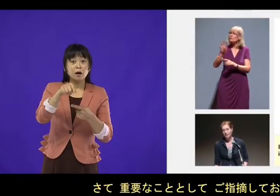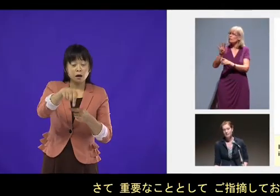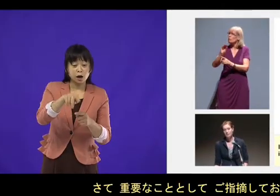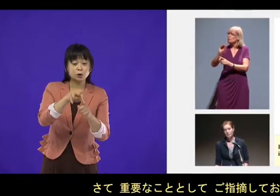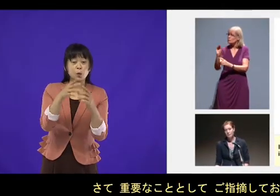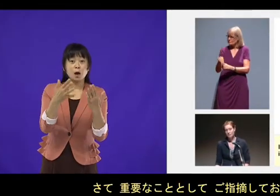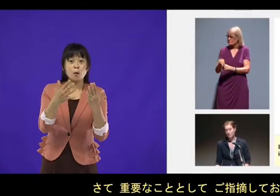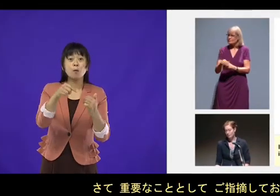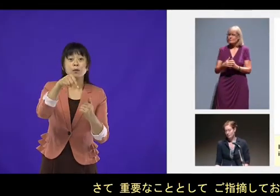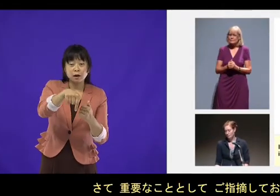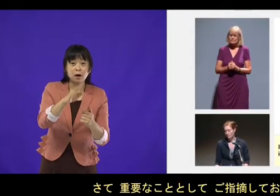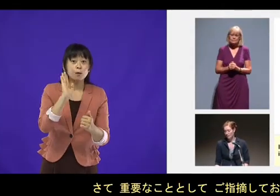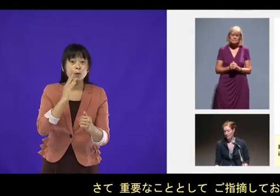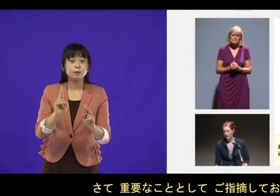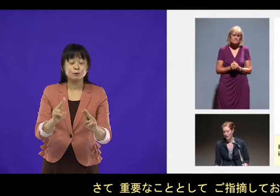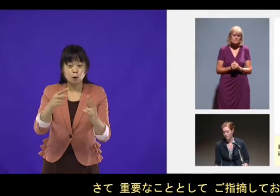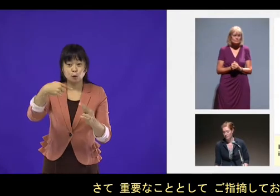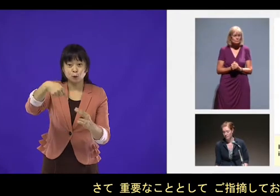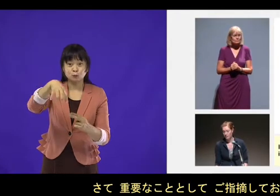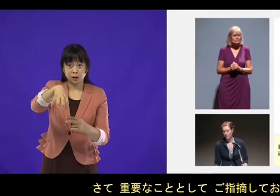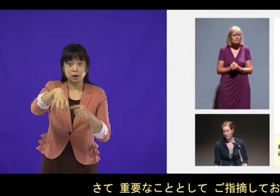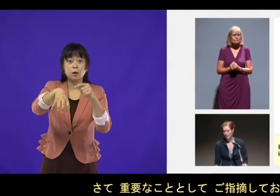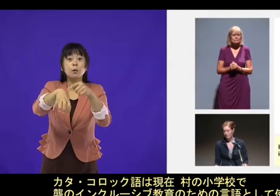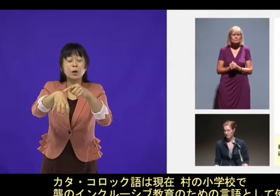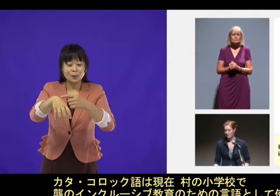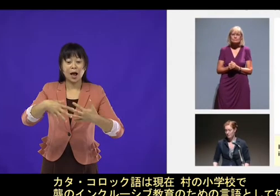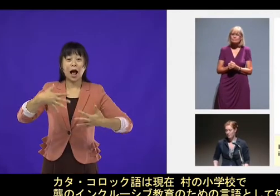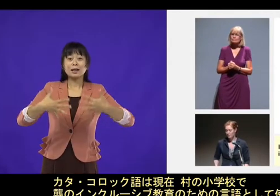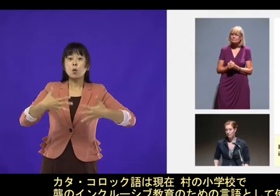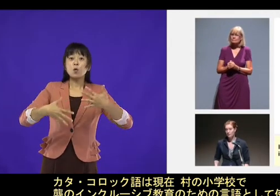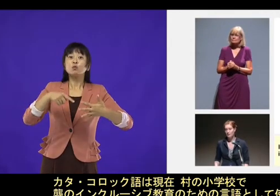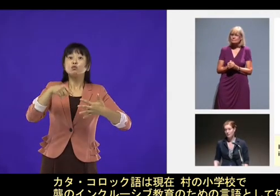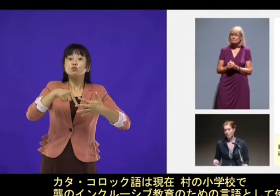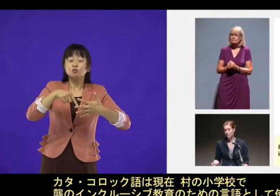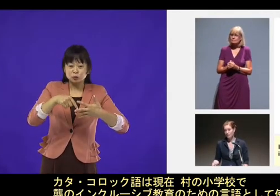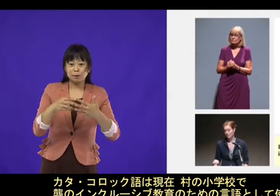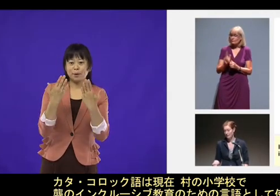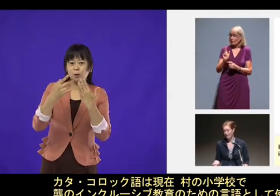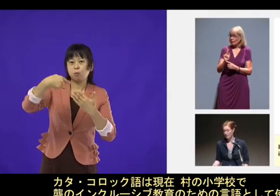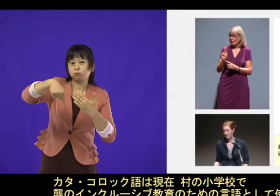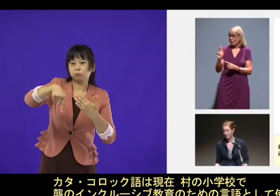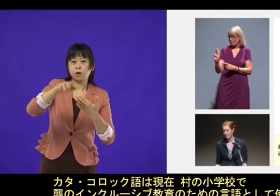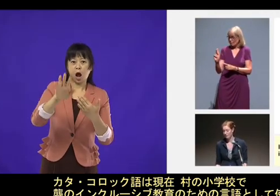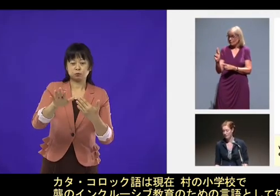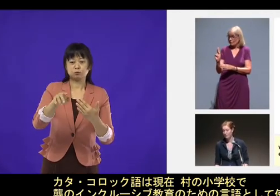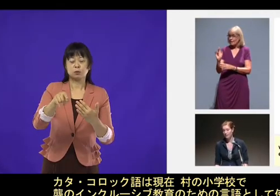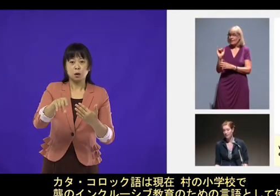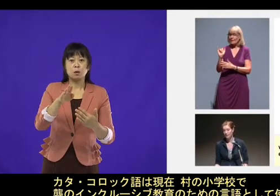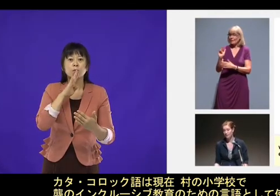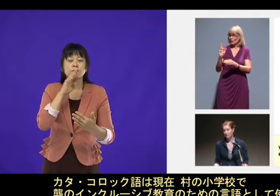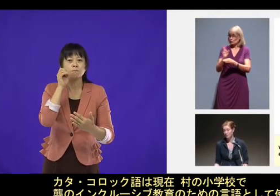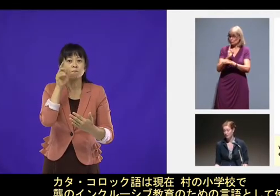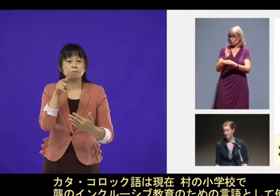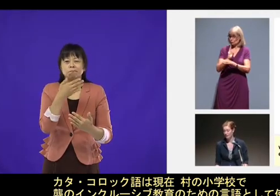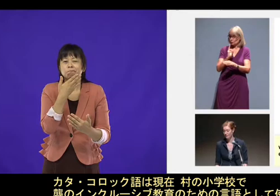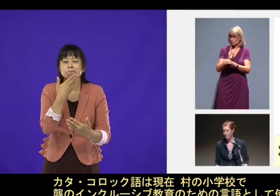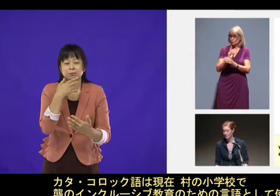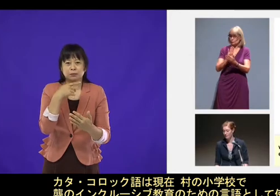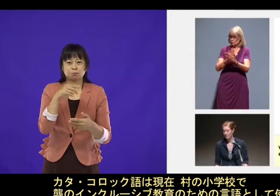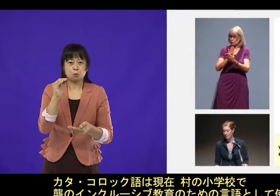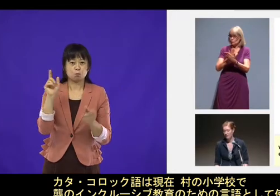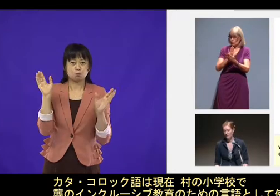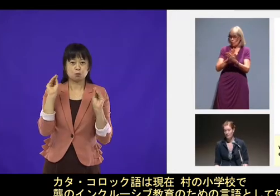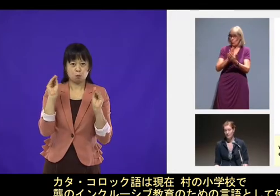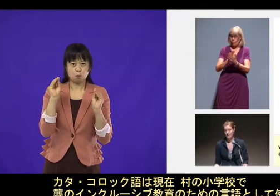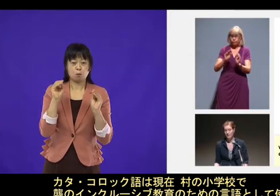I think it's important to point out that Katukalok is currently used as a language of instruction within the inclusive deaf